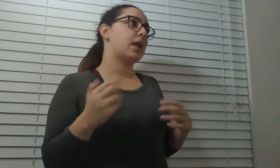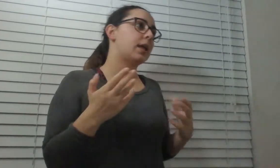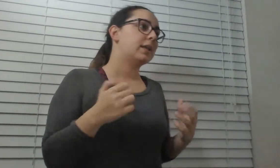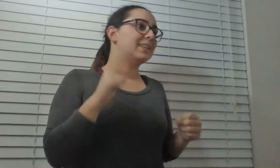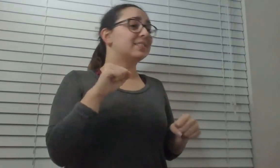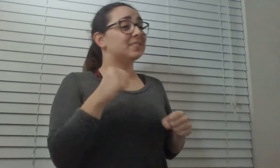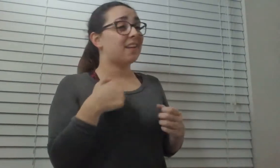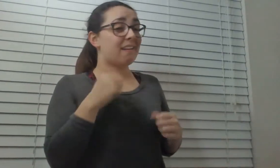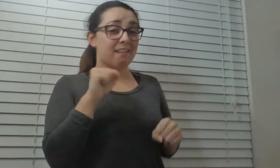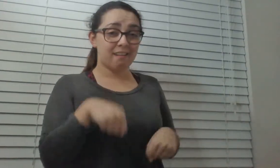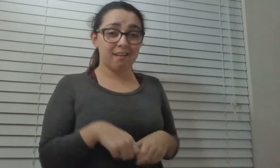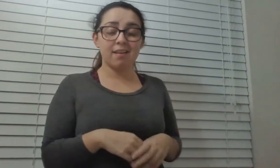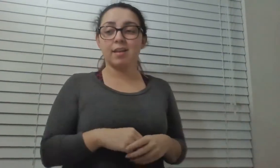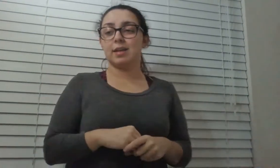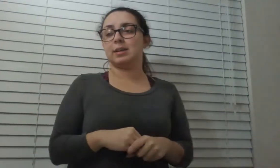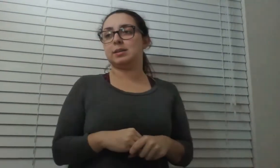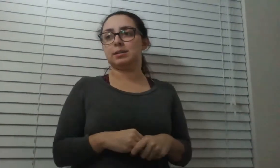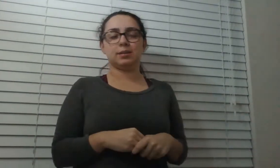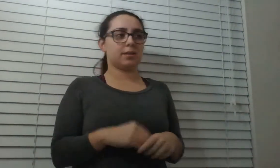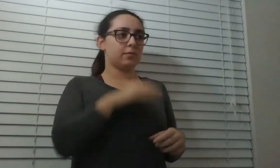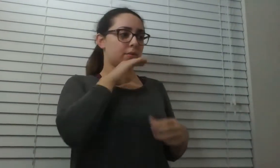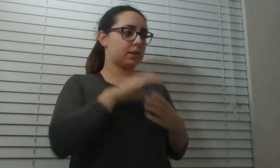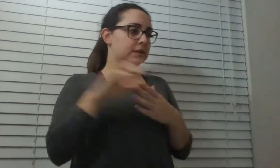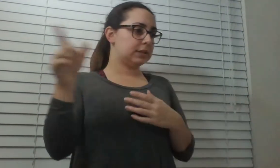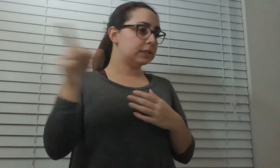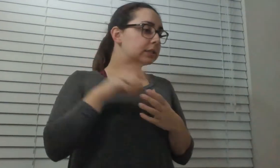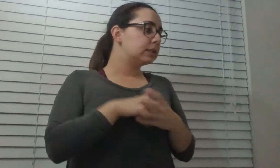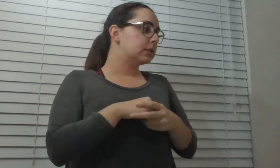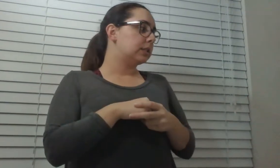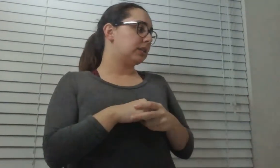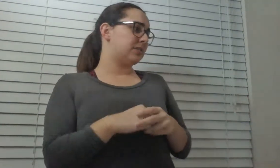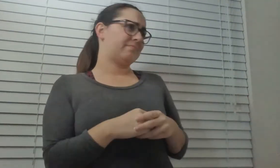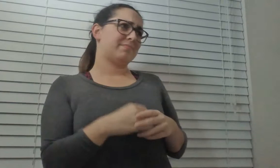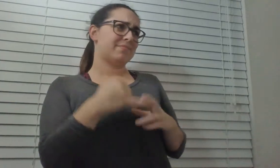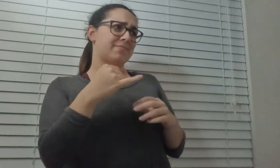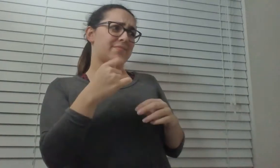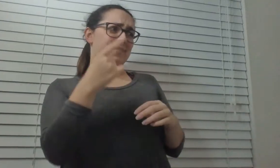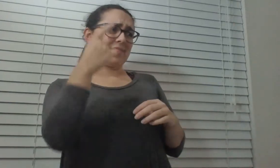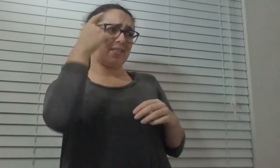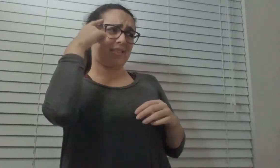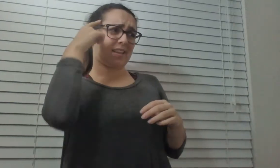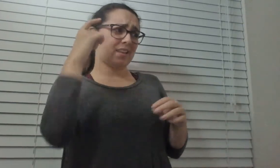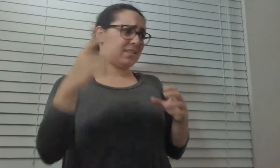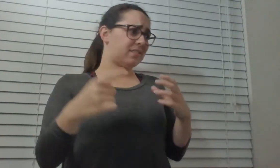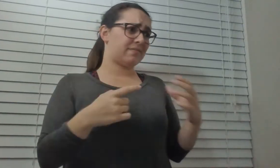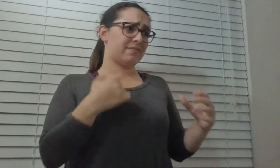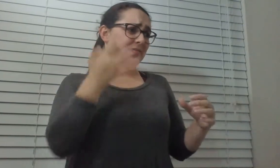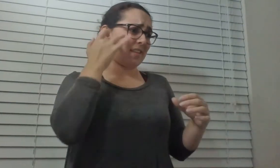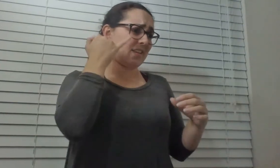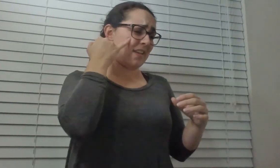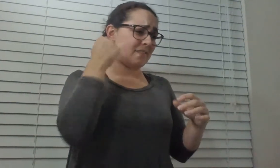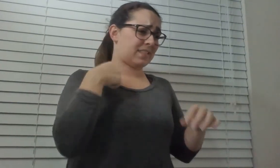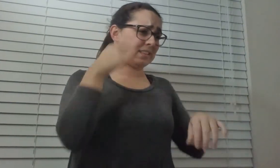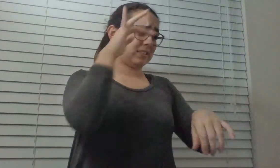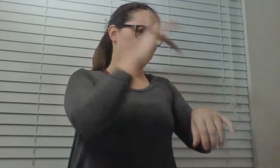little emanation will come, there'll be sparks that'll go into my body and So you'll suddenly, be special. boom. Yes, yes!